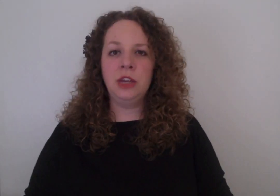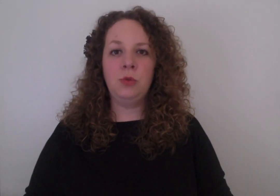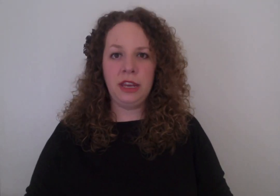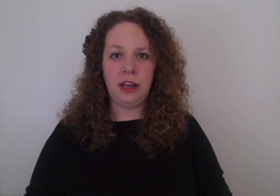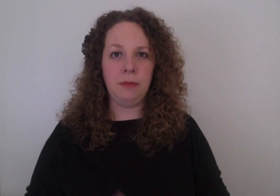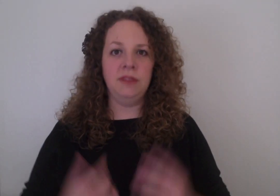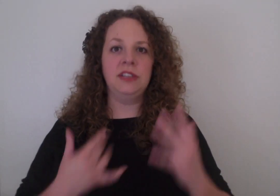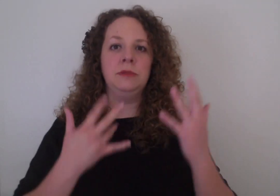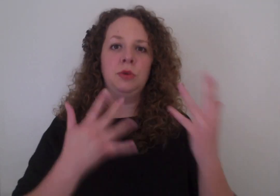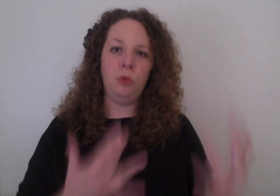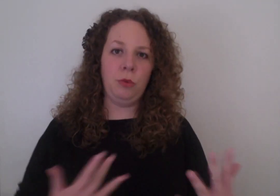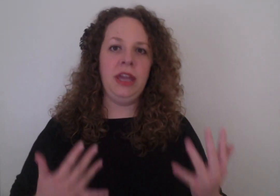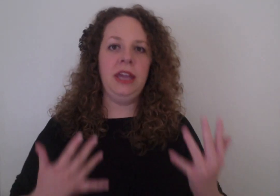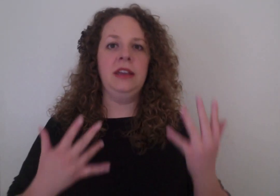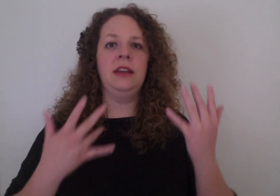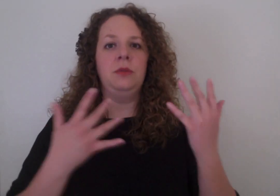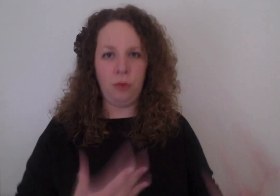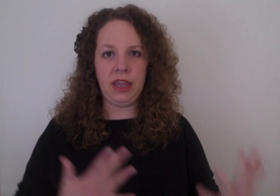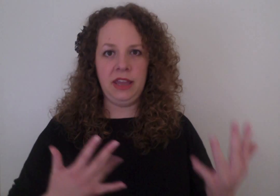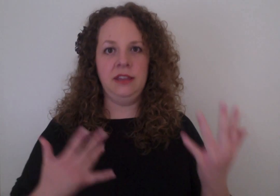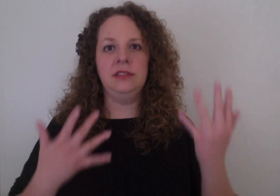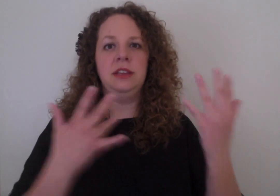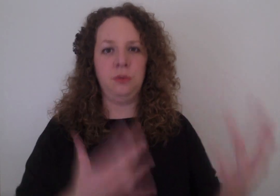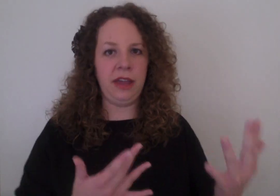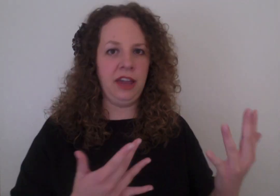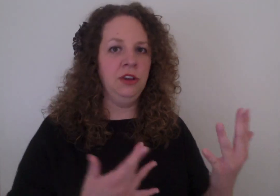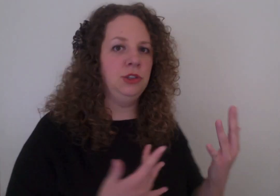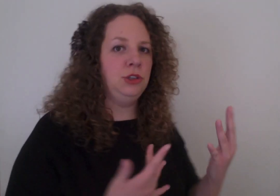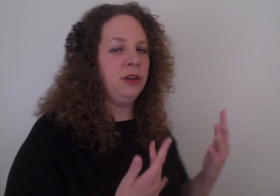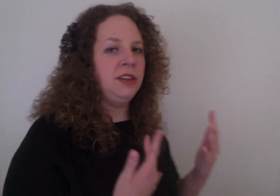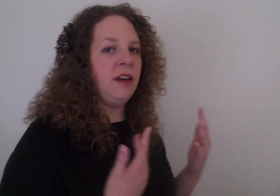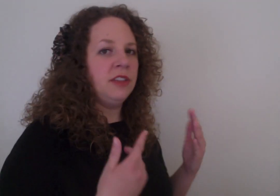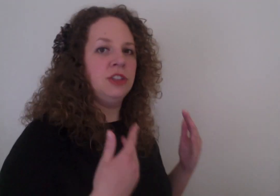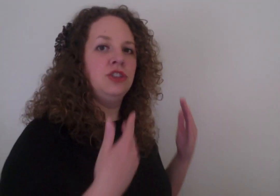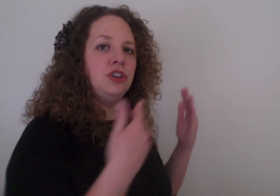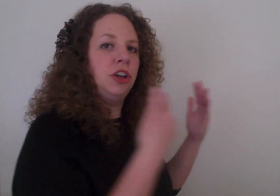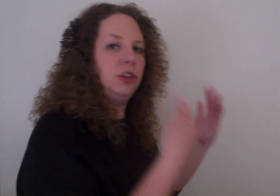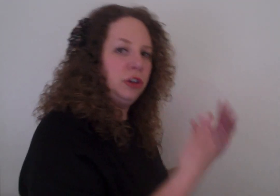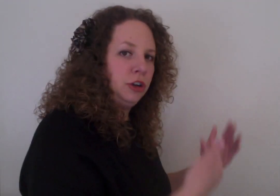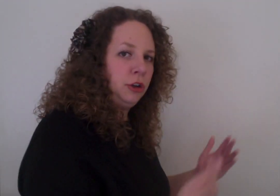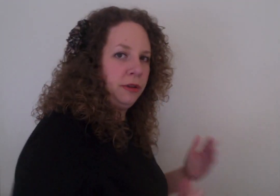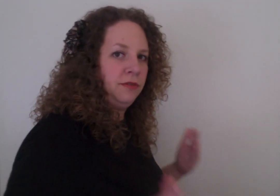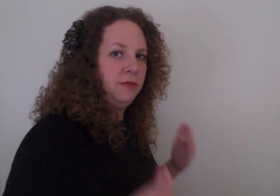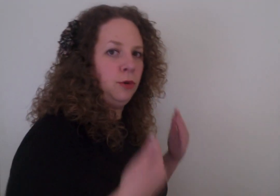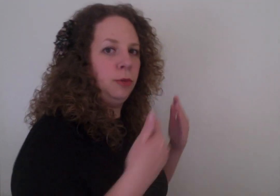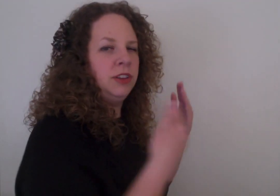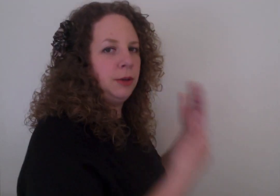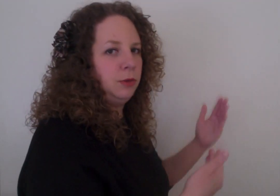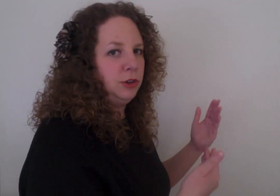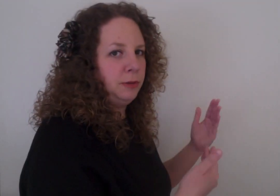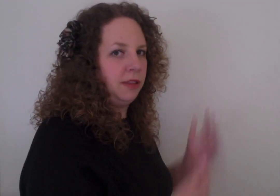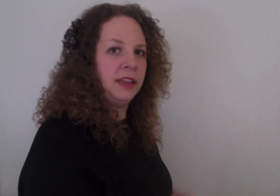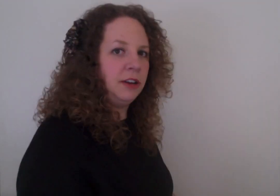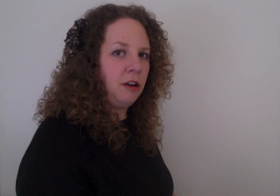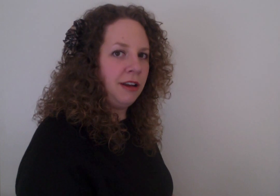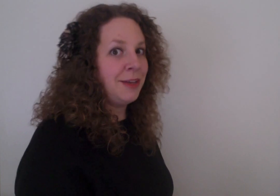wait a couple of times. Wait and wait and wait. So you kind of have that circular going forward that we'll learn about later on. That